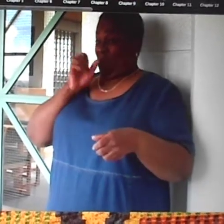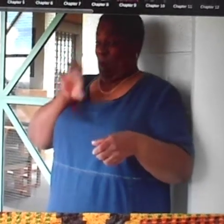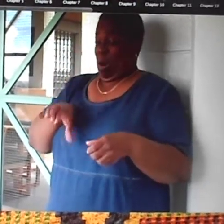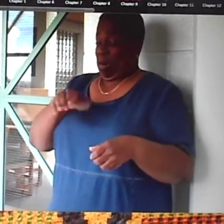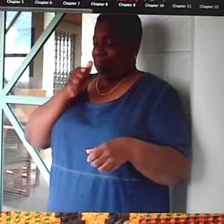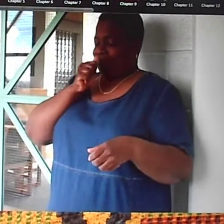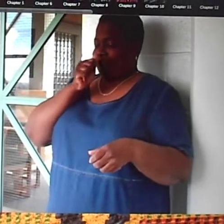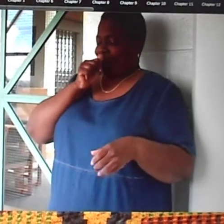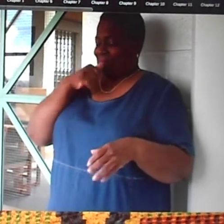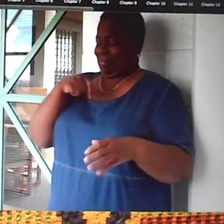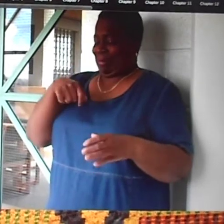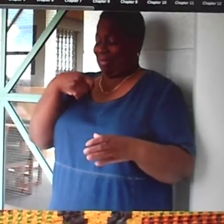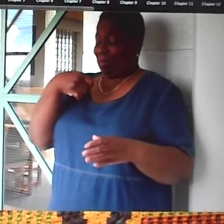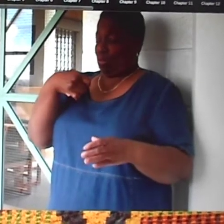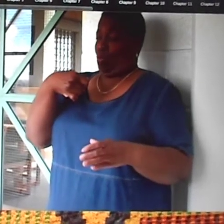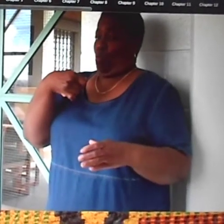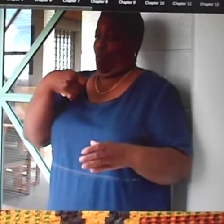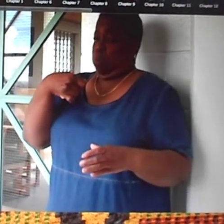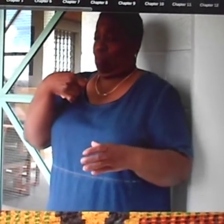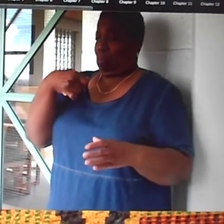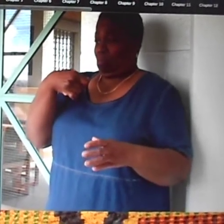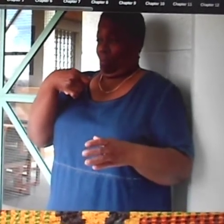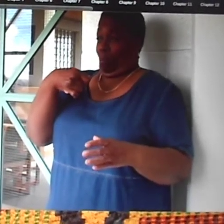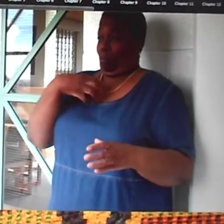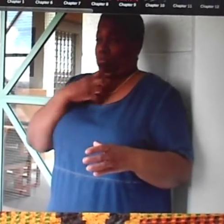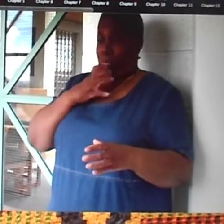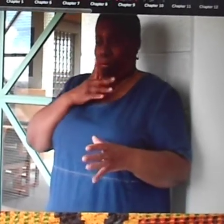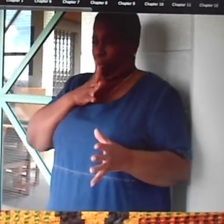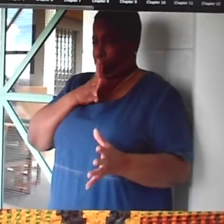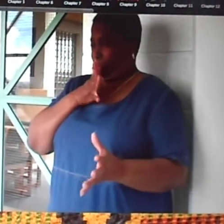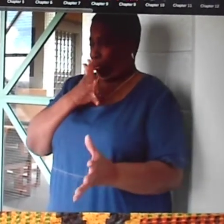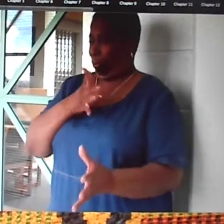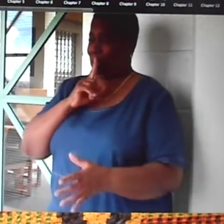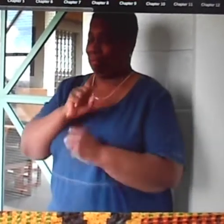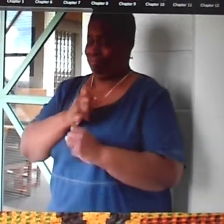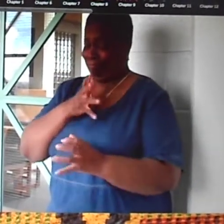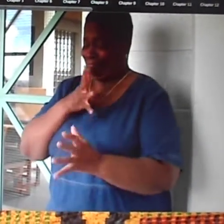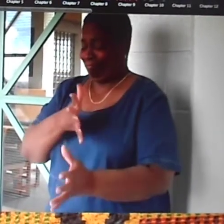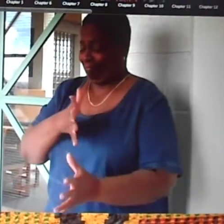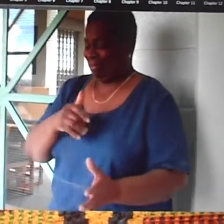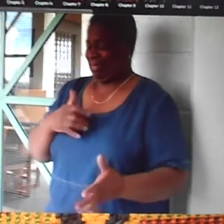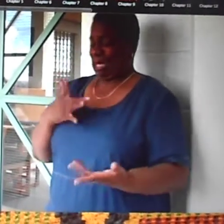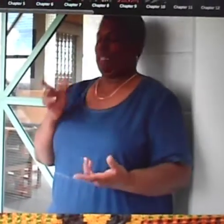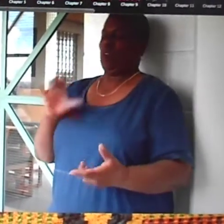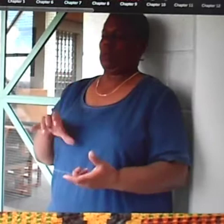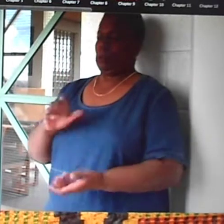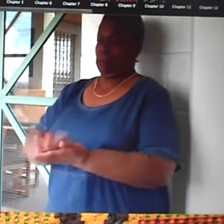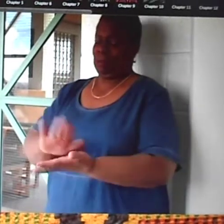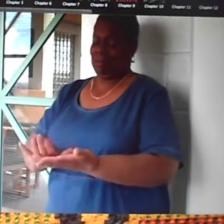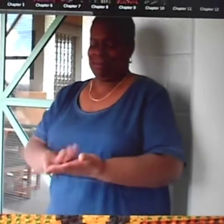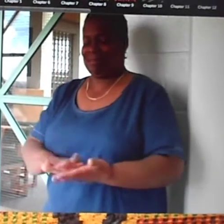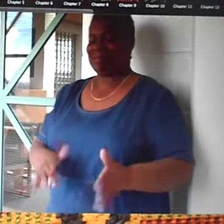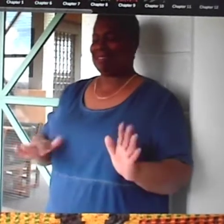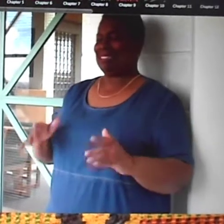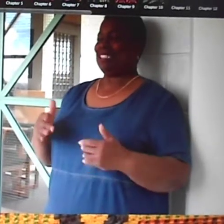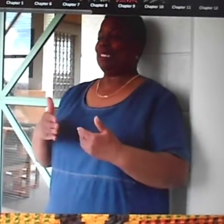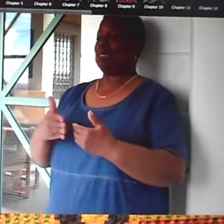Now usually I like my oatmeal kind of a little crispy, but this was soft and mushy,